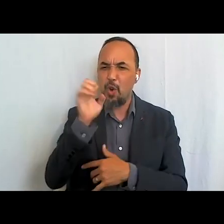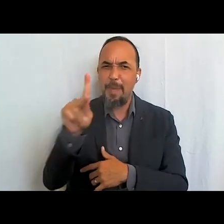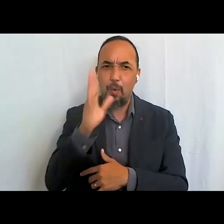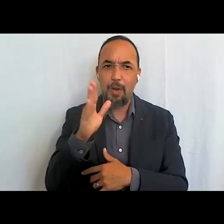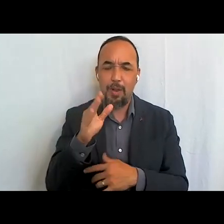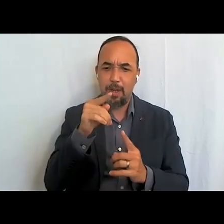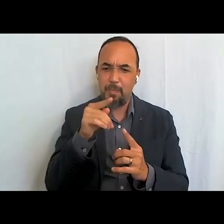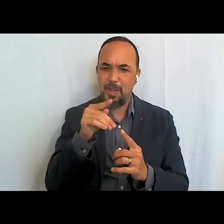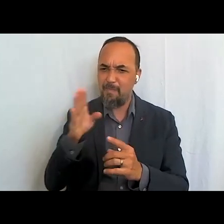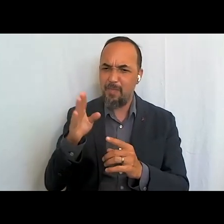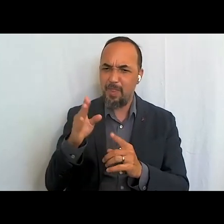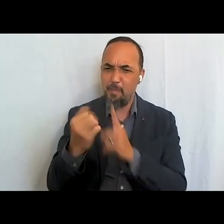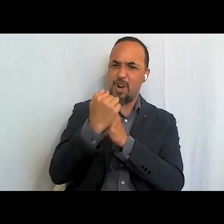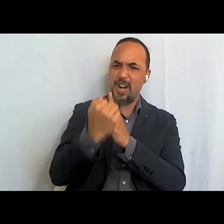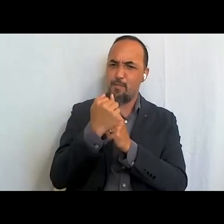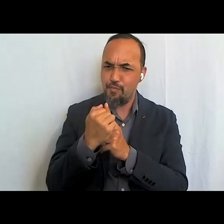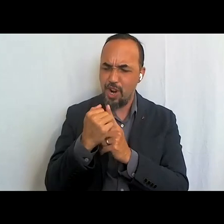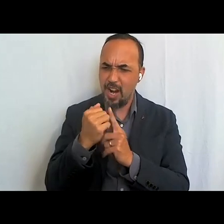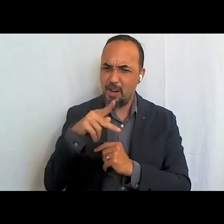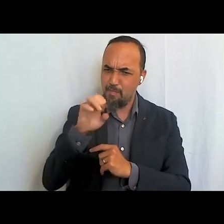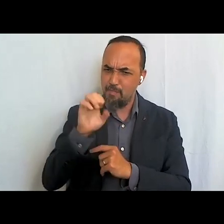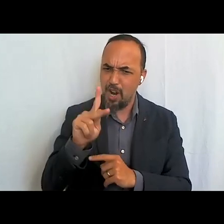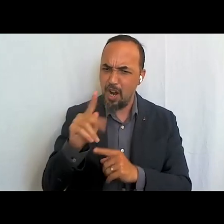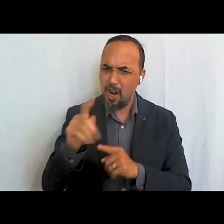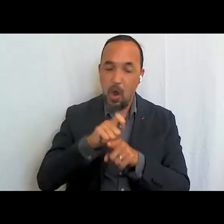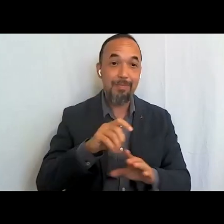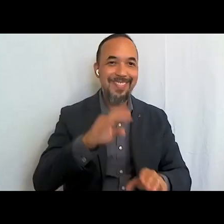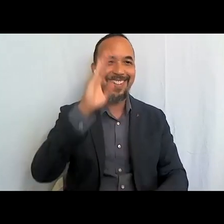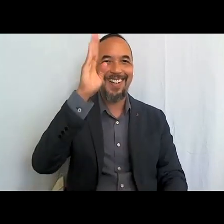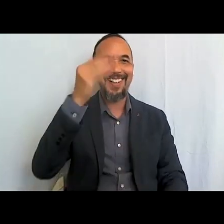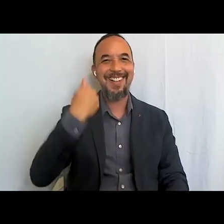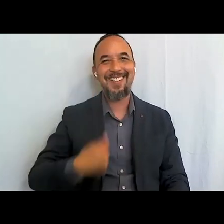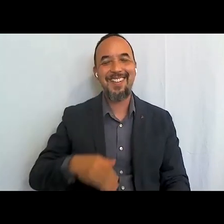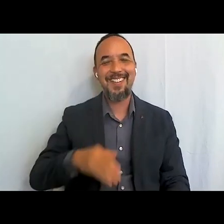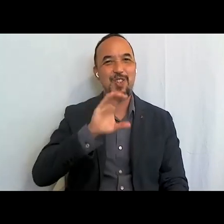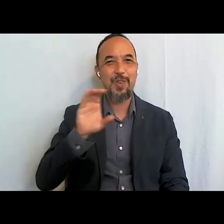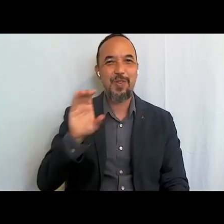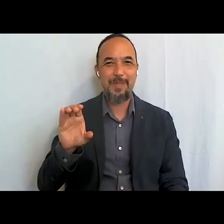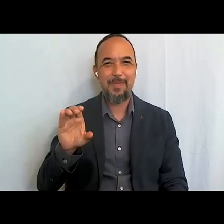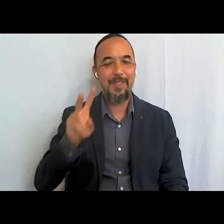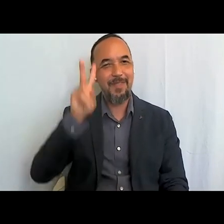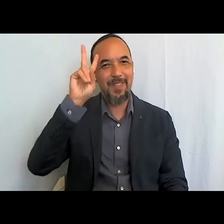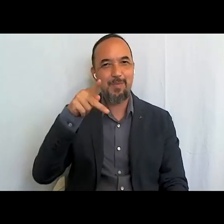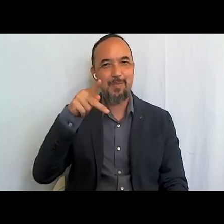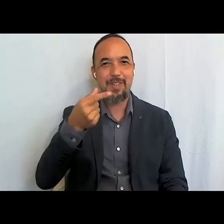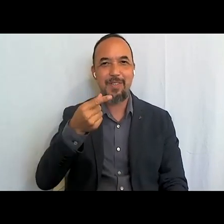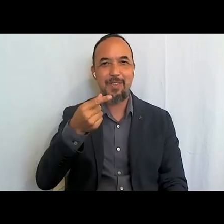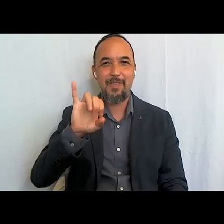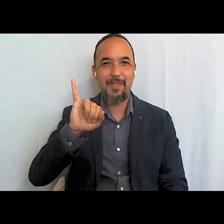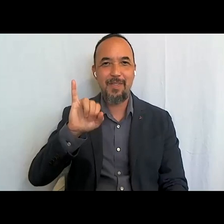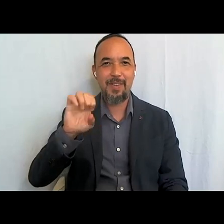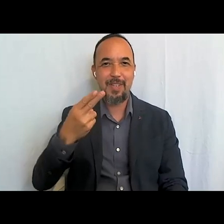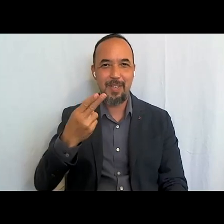Crank call. Hi. I'm Charlie, Vice President of GISH. Welcome to